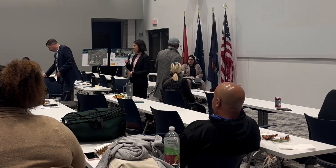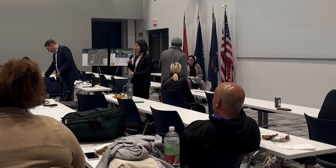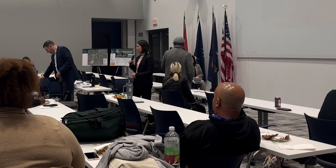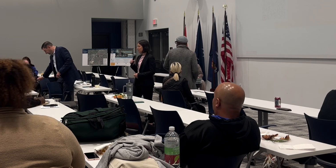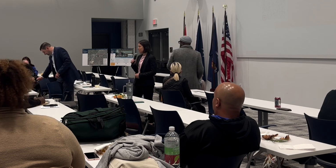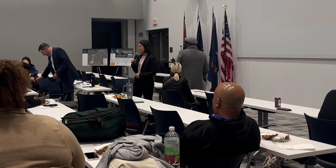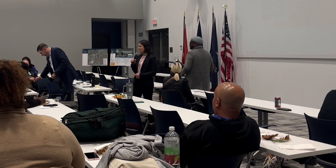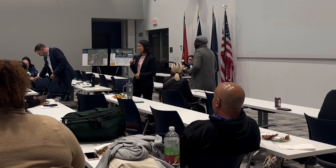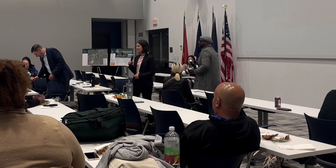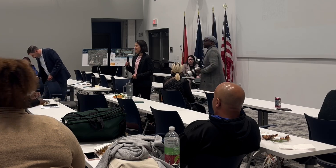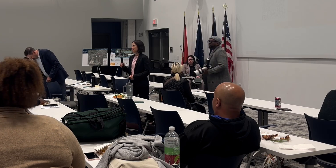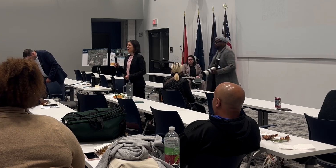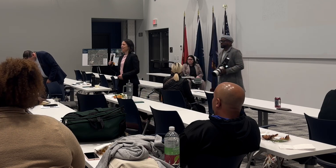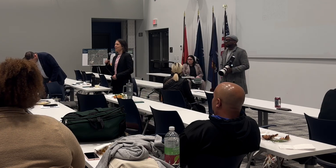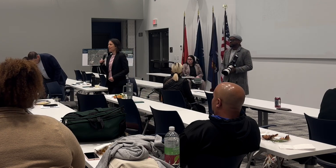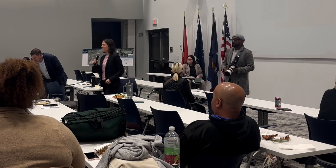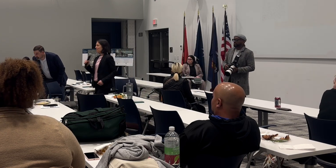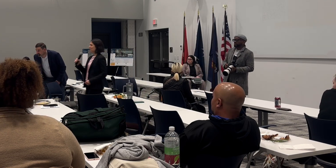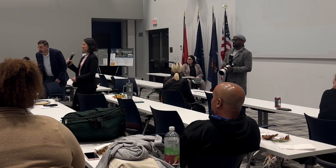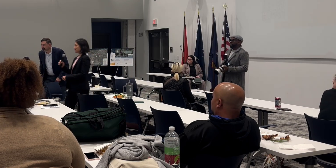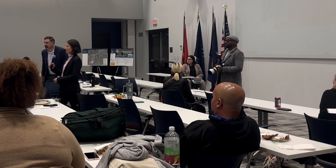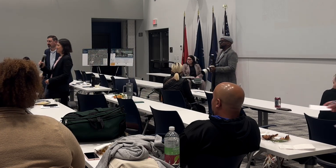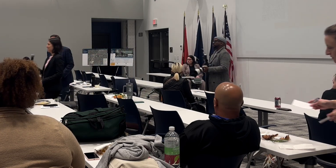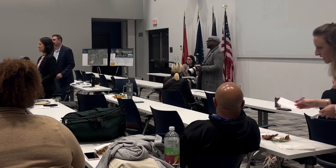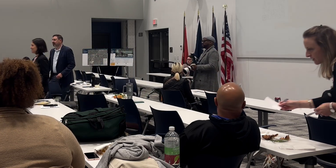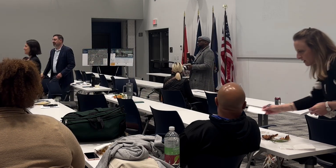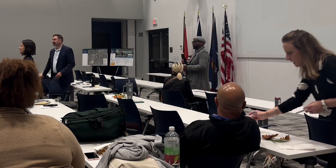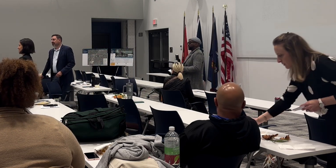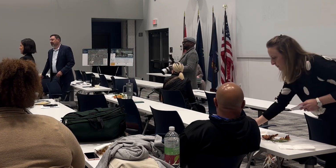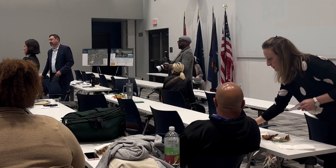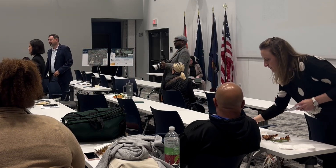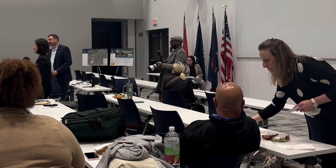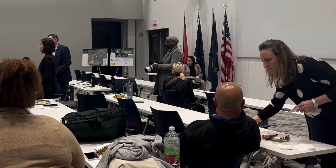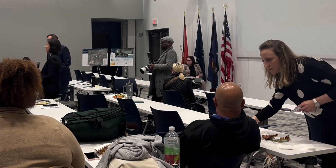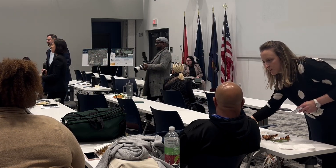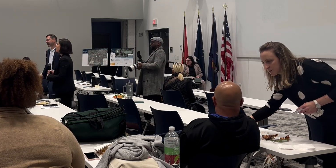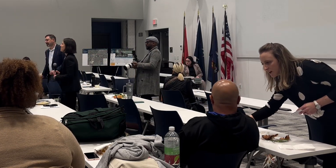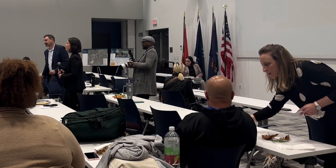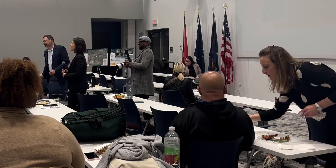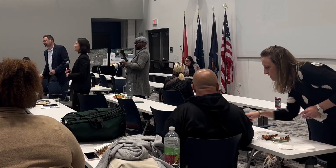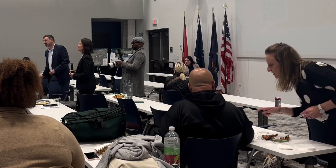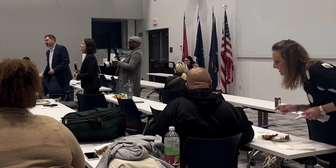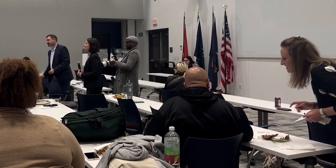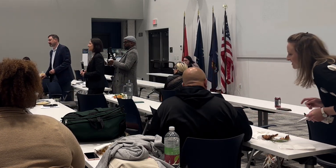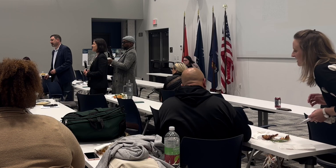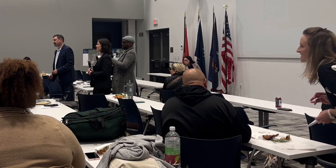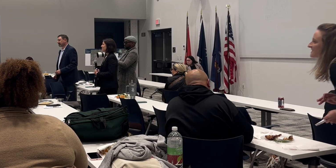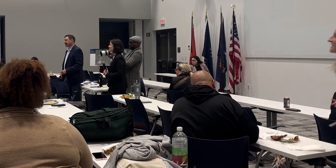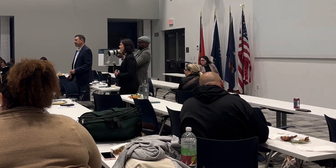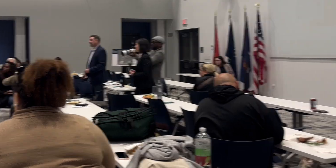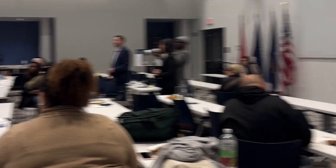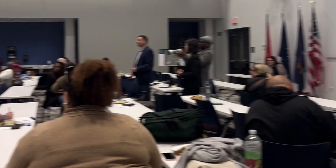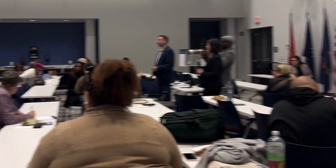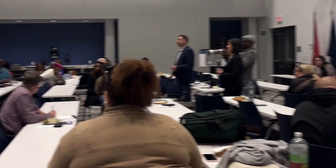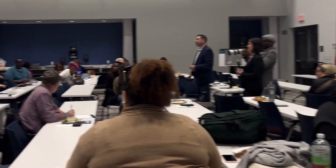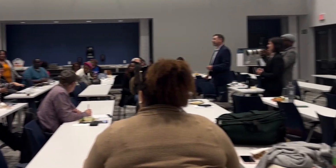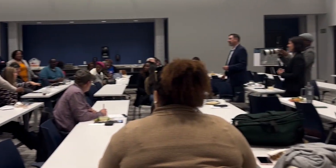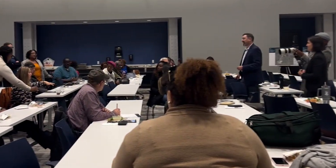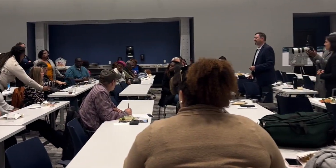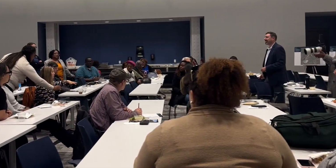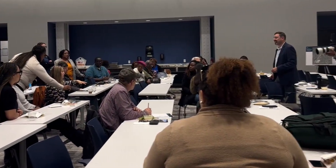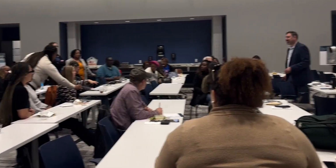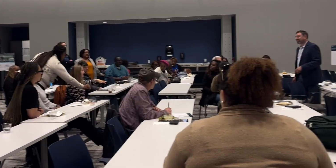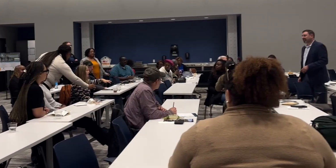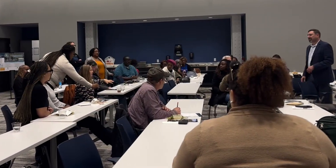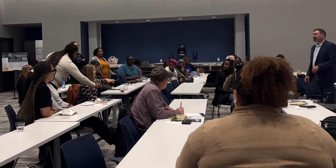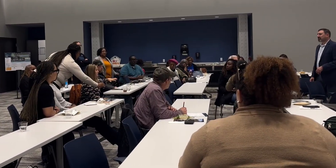Any other comments or questions? So with the tunnel is a little stormwater, but the tank, would that also be